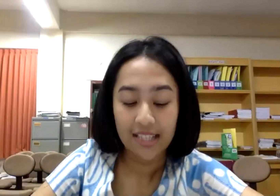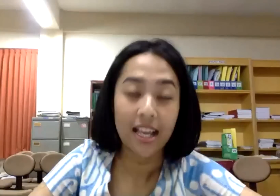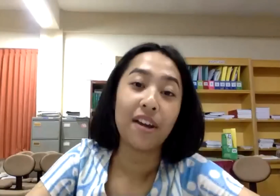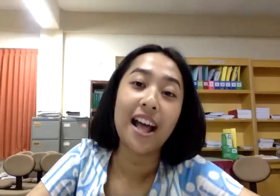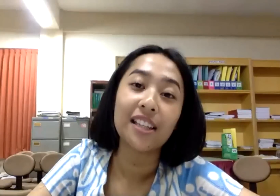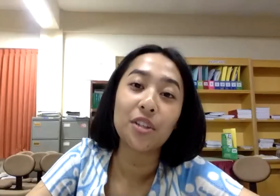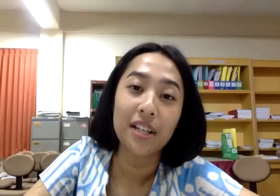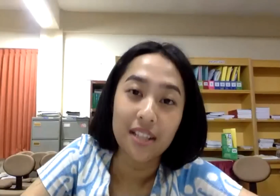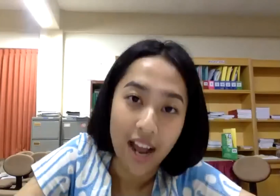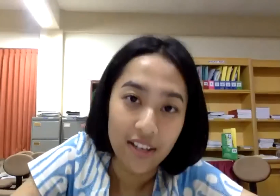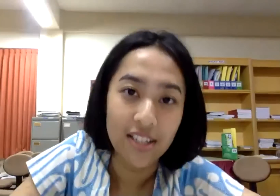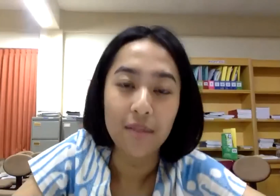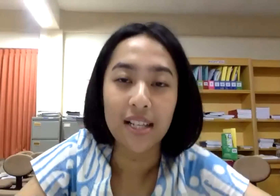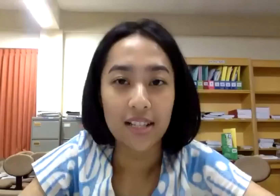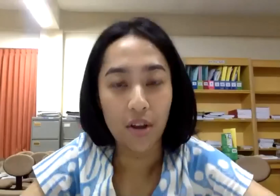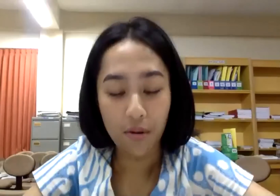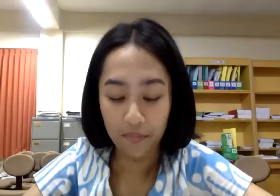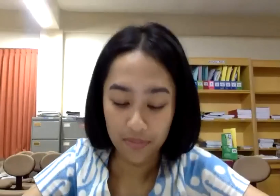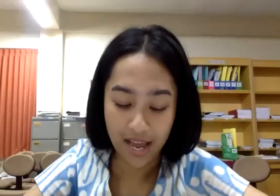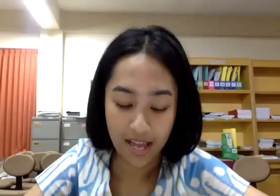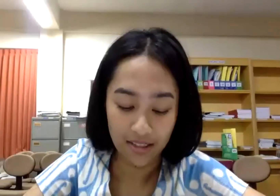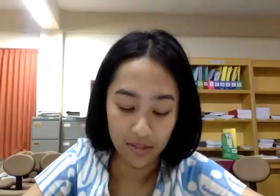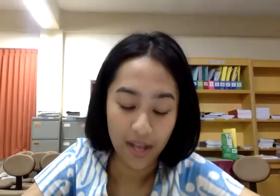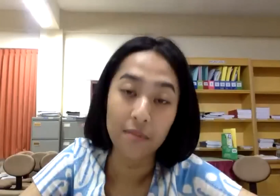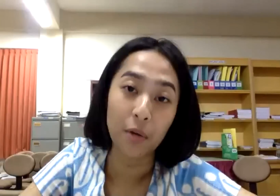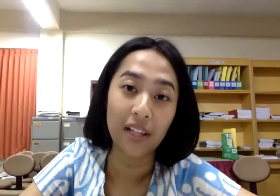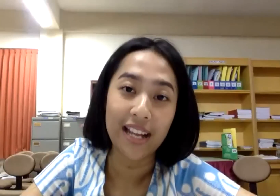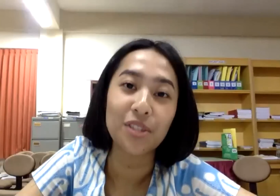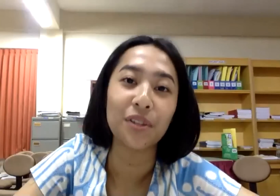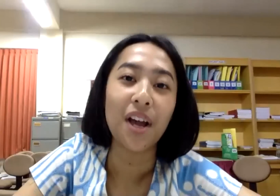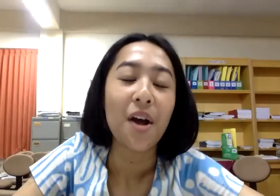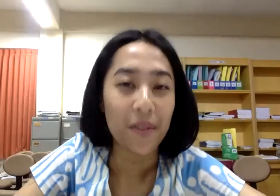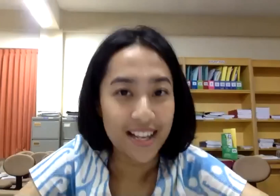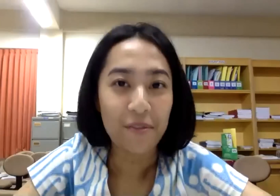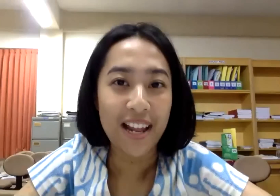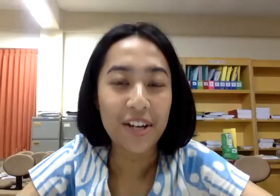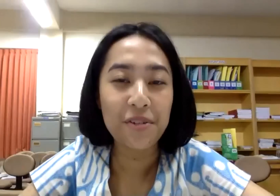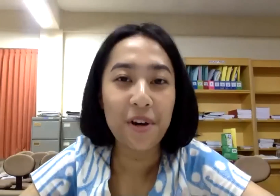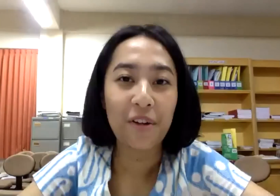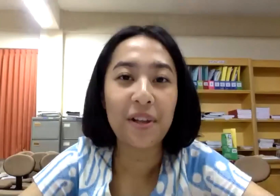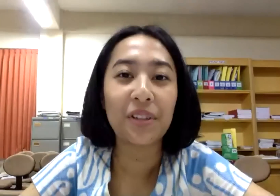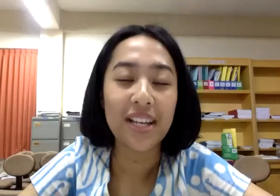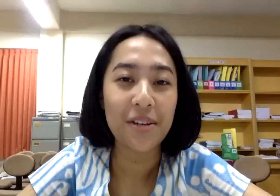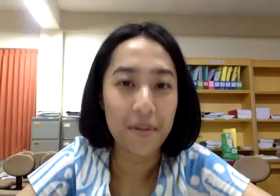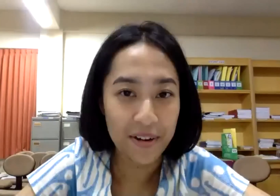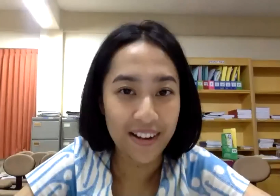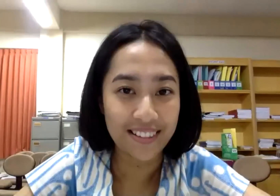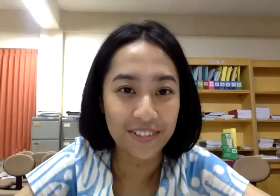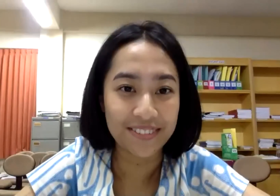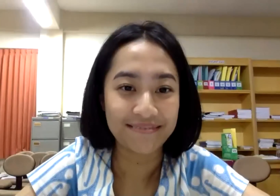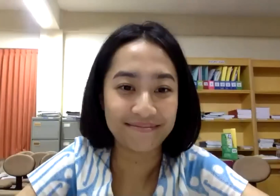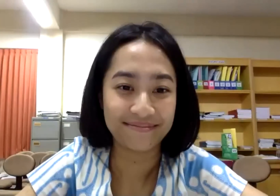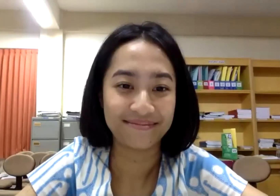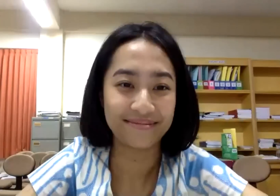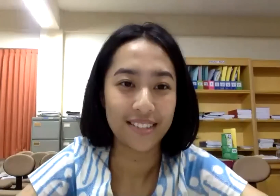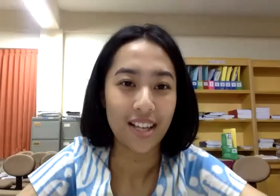day. Stay safe and healthy during these hard times. Let's hope that this pandemic will end soon. Wassalamualaikum warahmatullahi